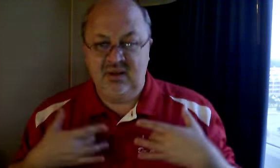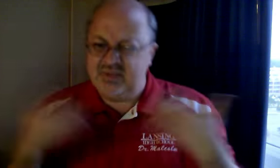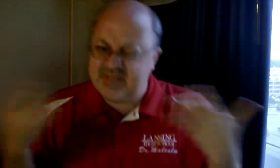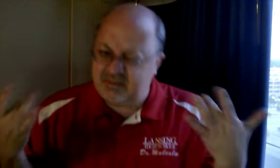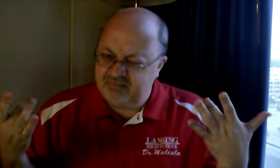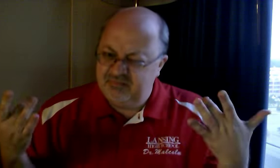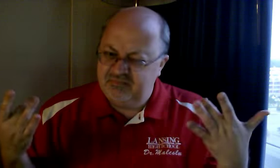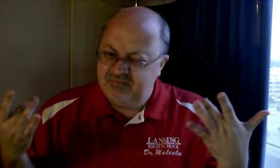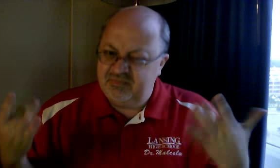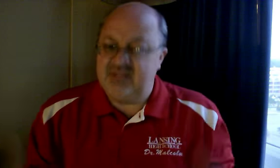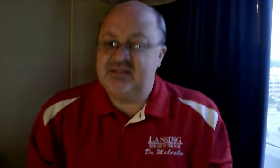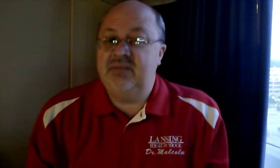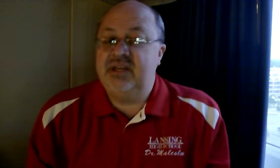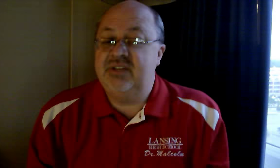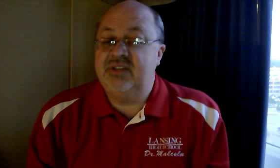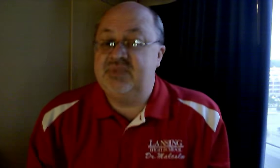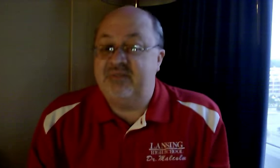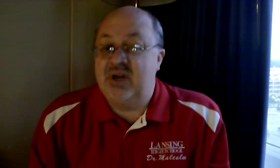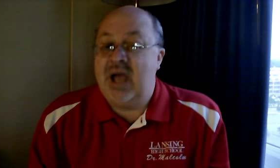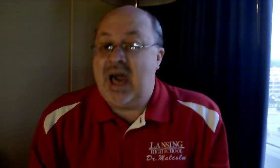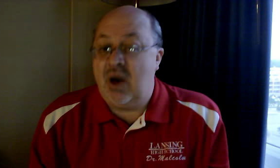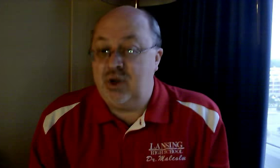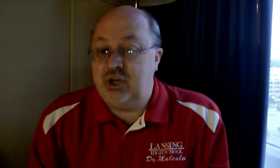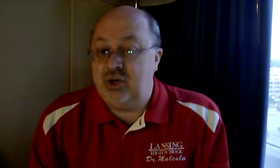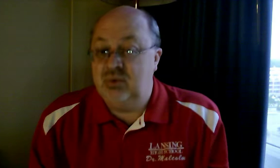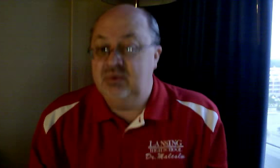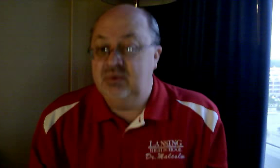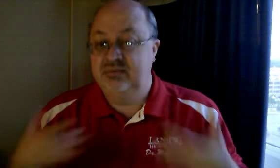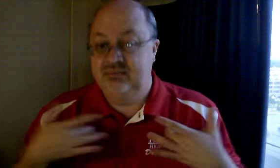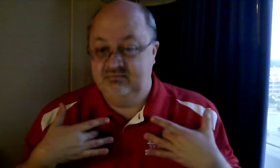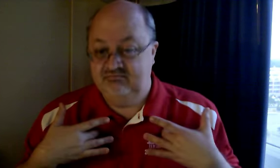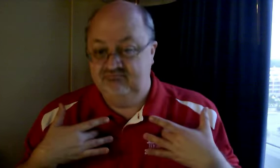What's up? Now some kids use that for how are you?